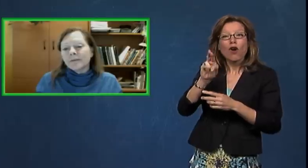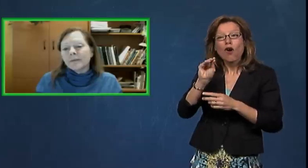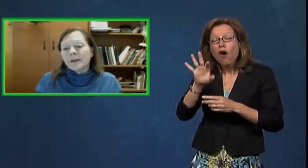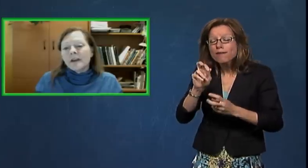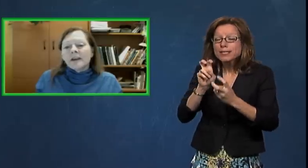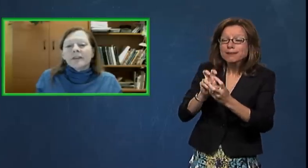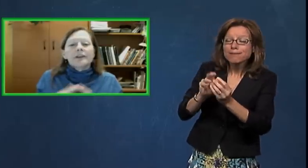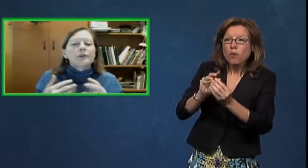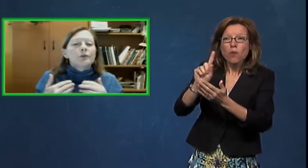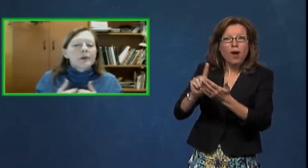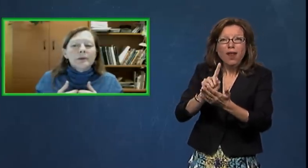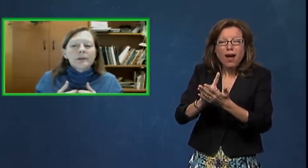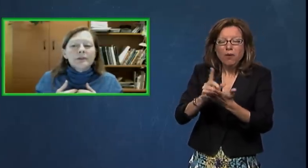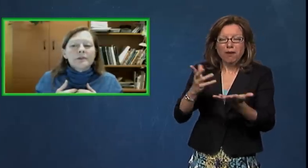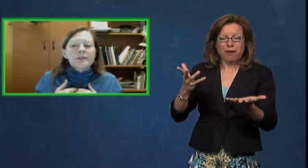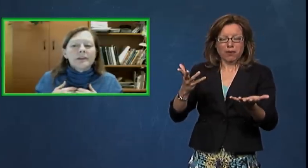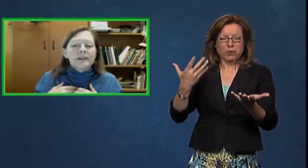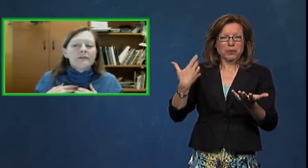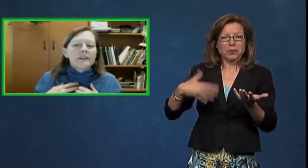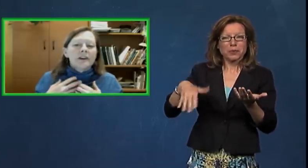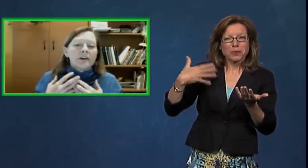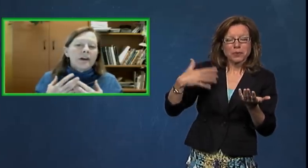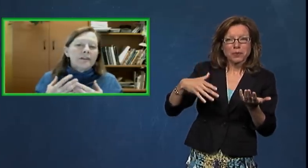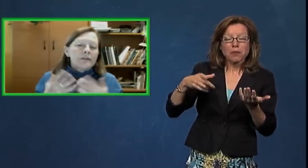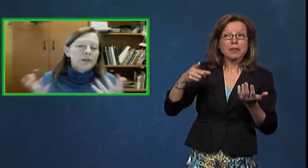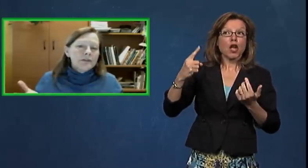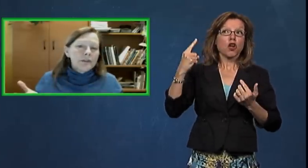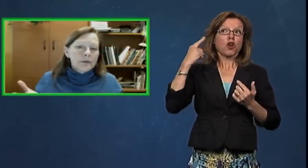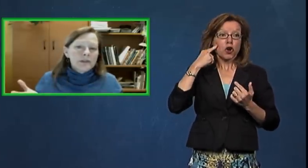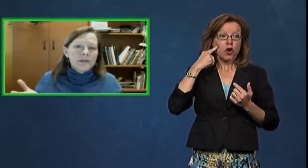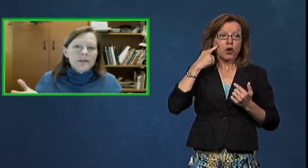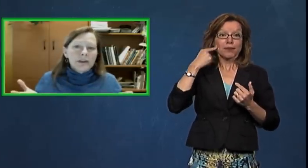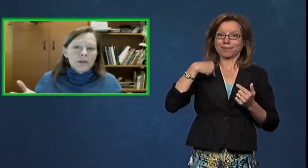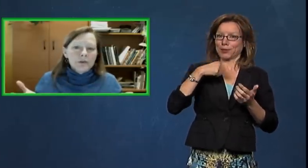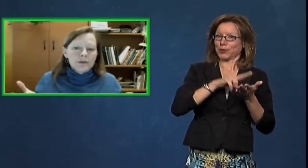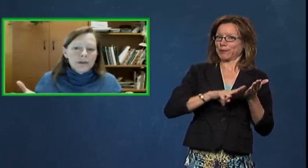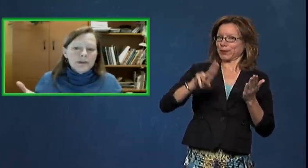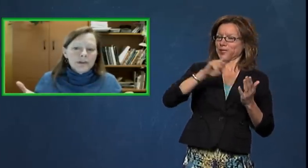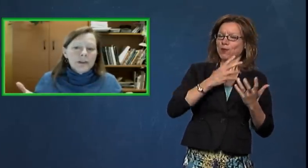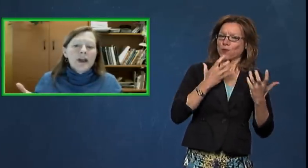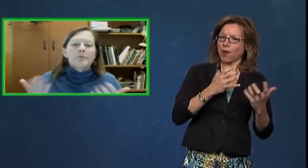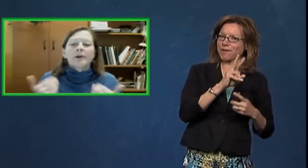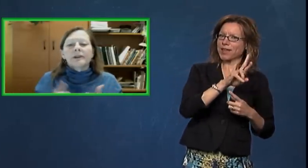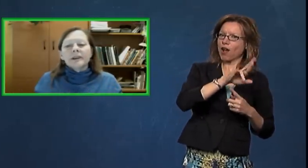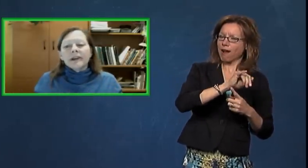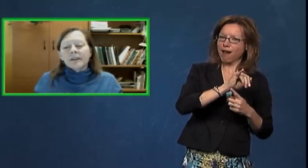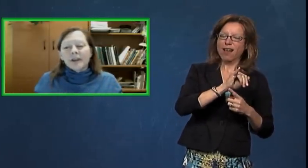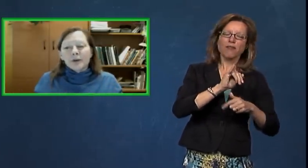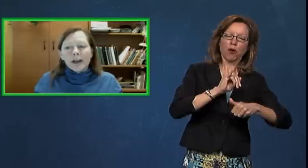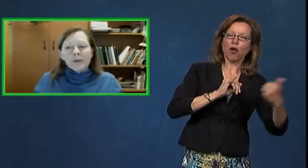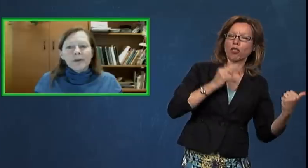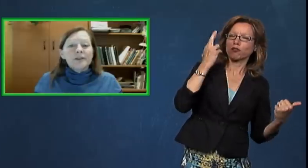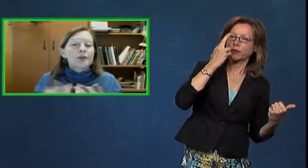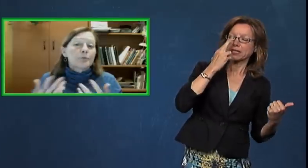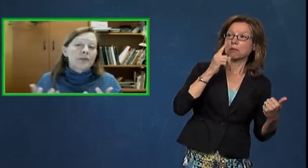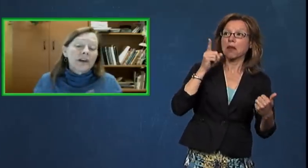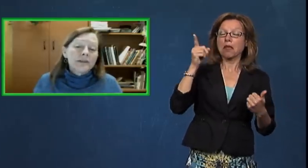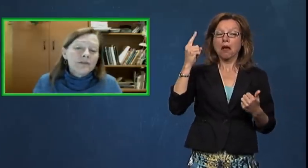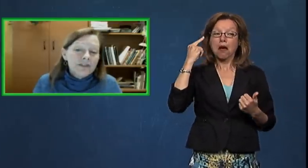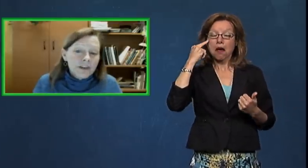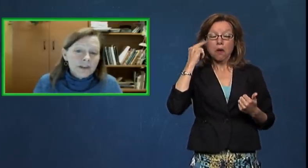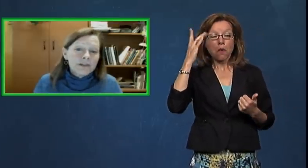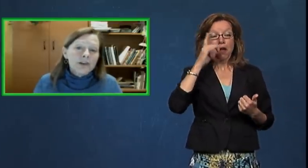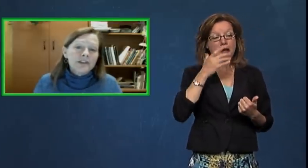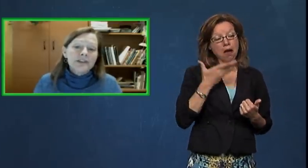state. They knew we were interested in VRI for different reasons at the university, but they were happy to provide